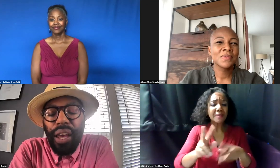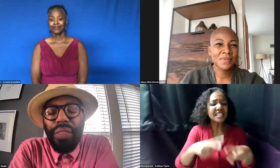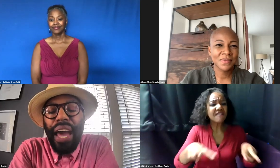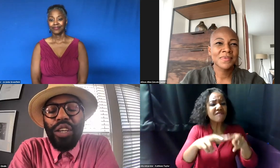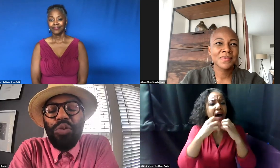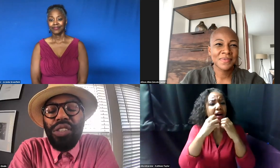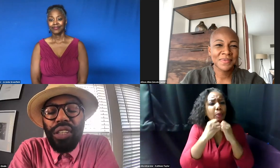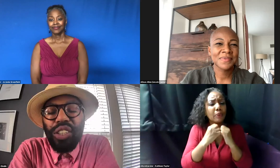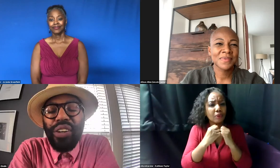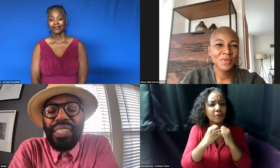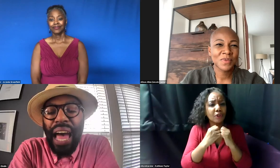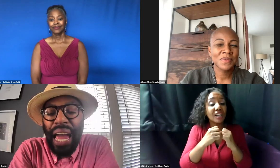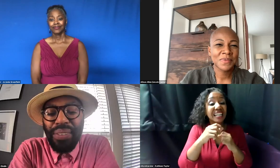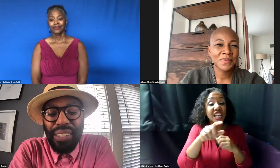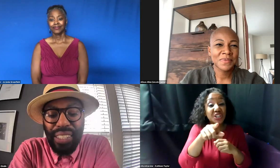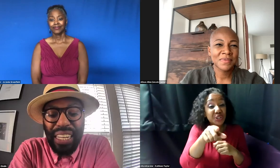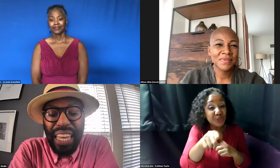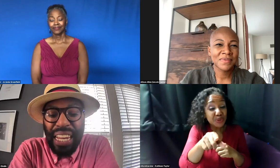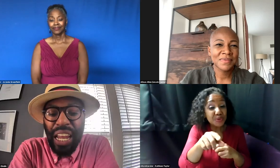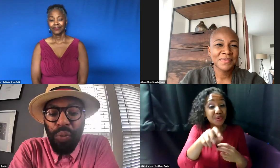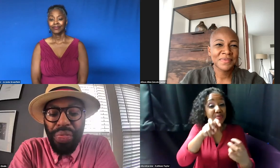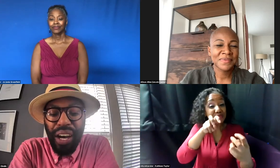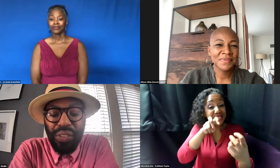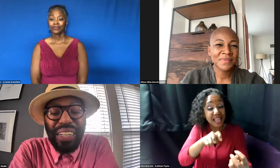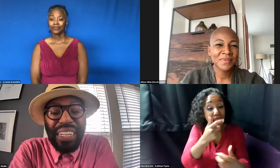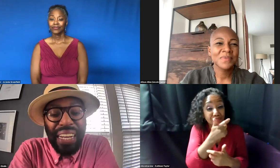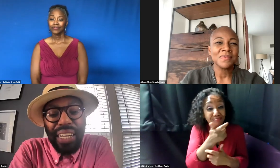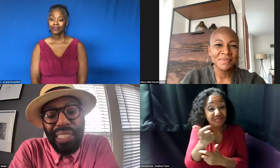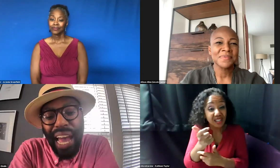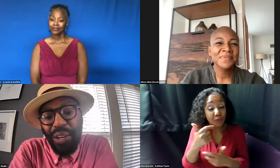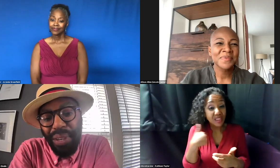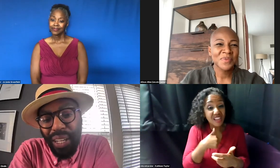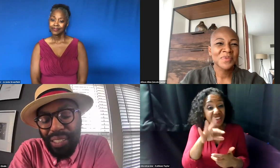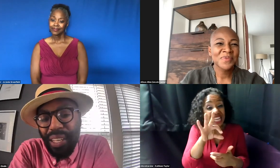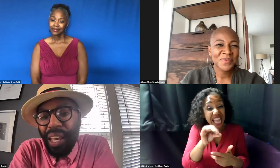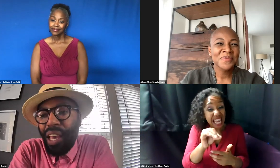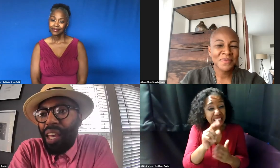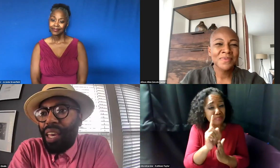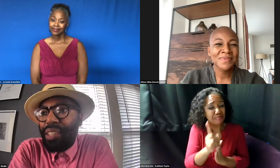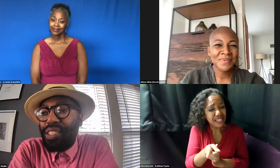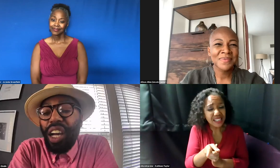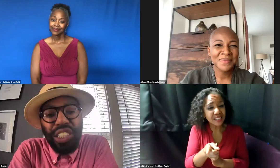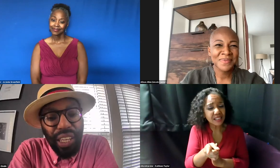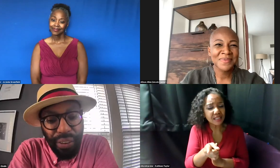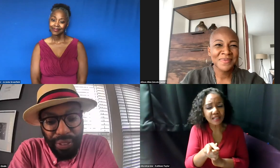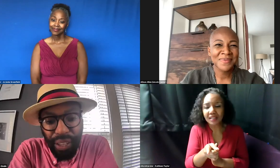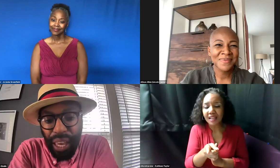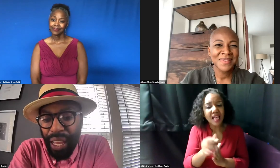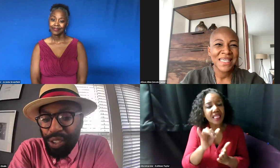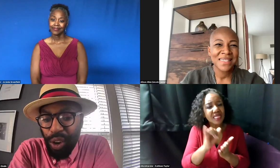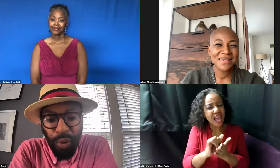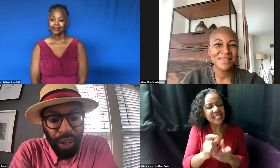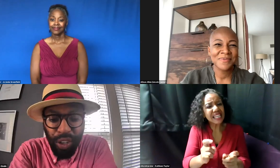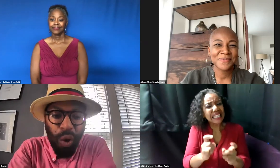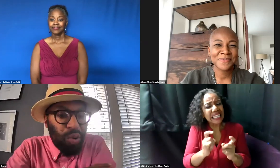valuable that you took your time to sit in and with us for 90 entire minutes is such a gift.